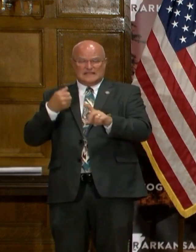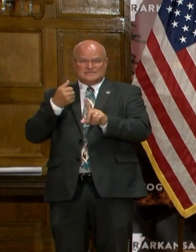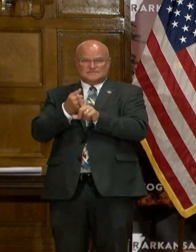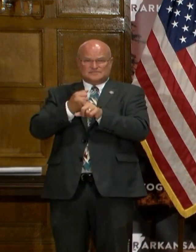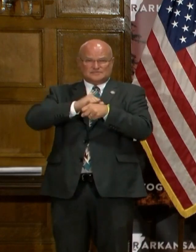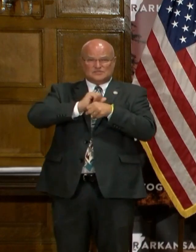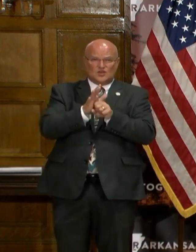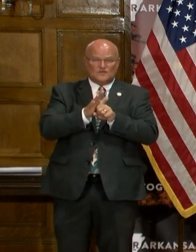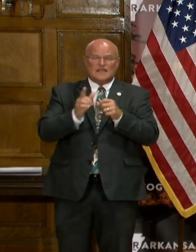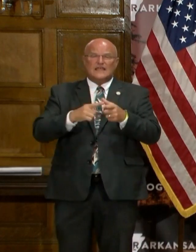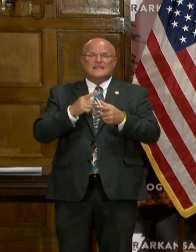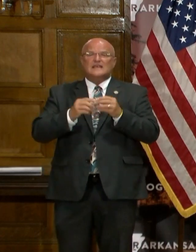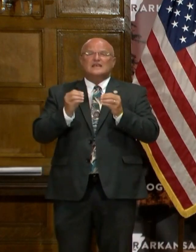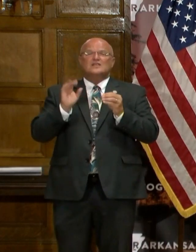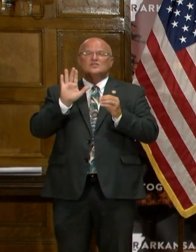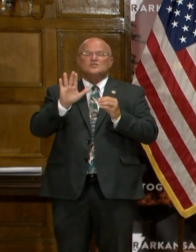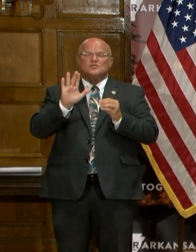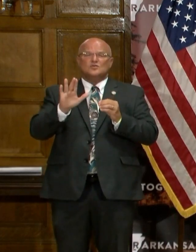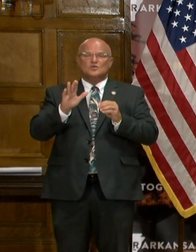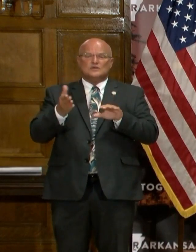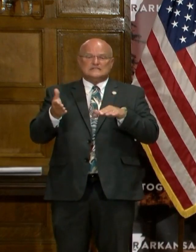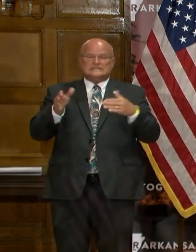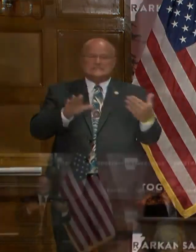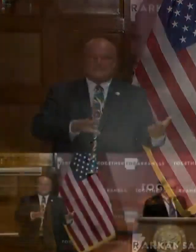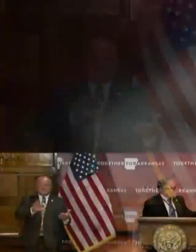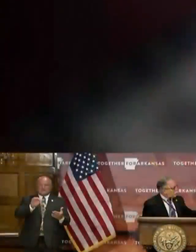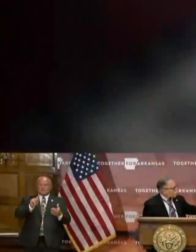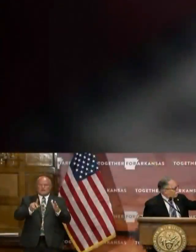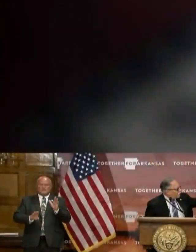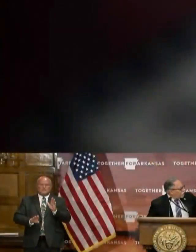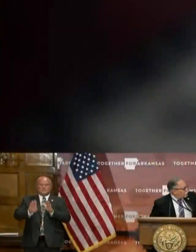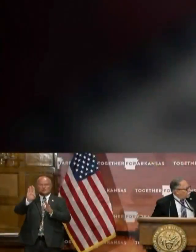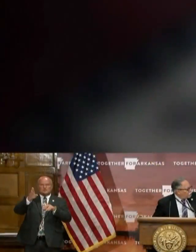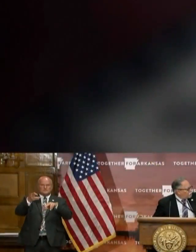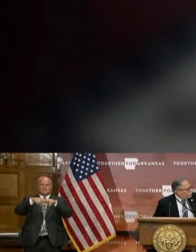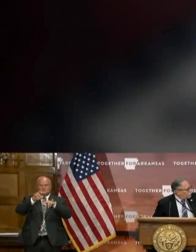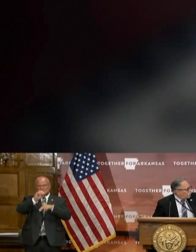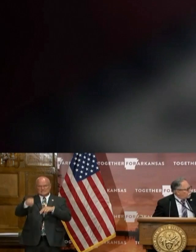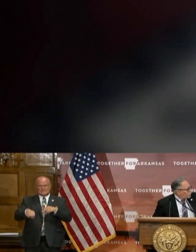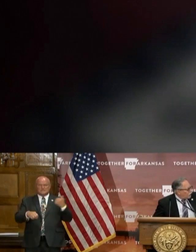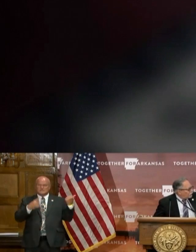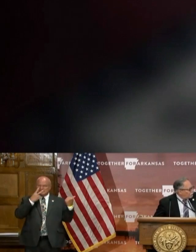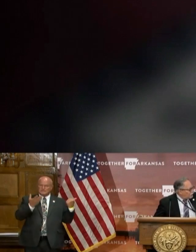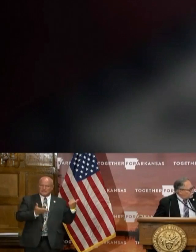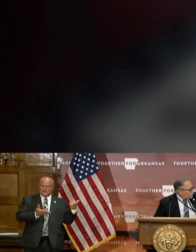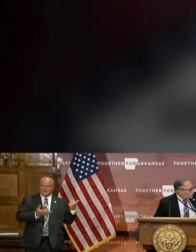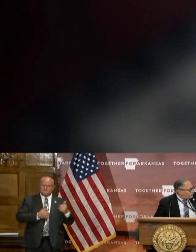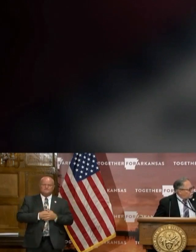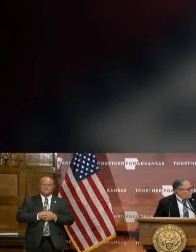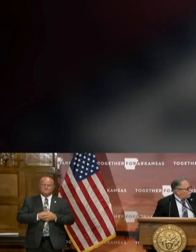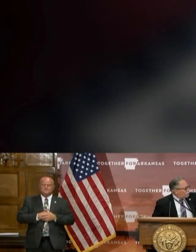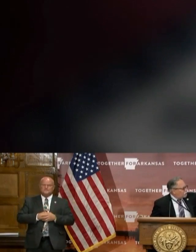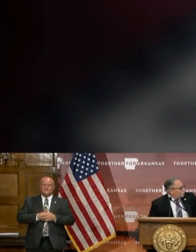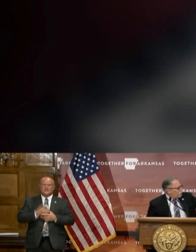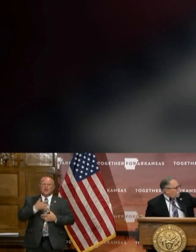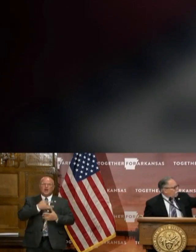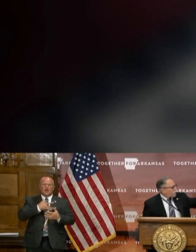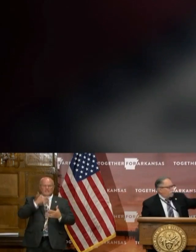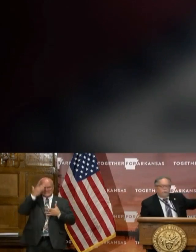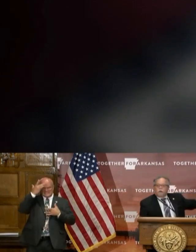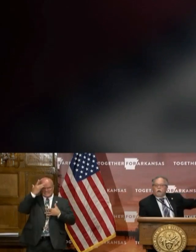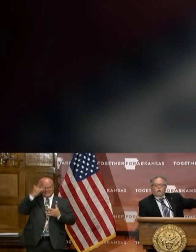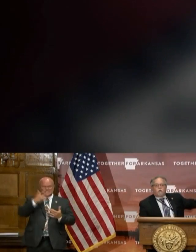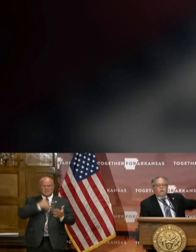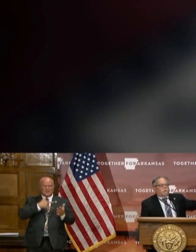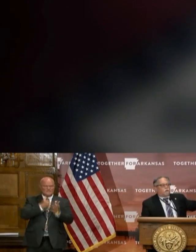infected, then your mortality rate, your morbidity will go up significantly. So you can see them here. I didn't mention ischemic heart disease or heart